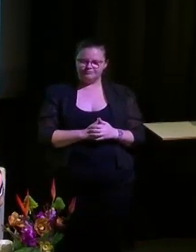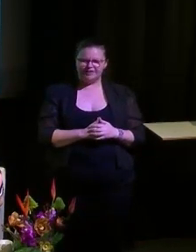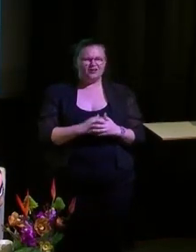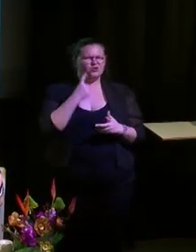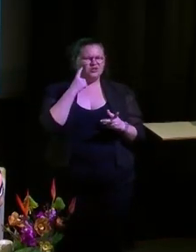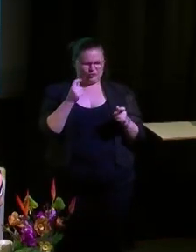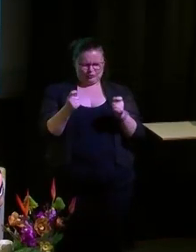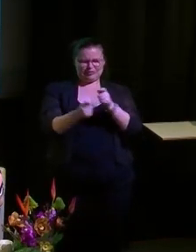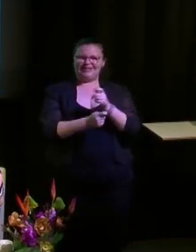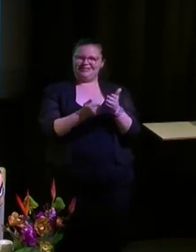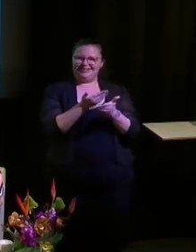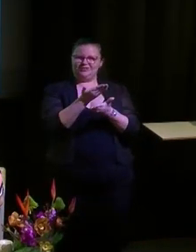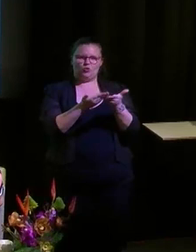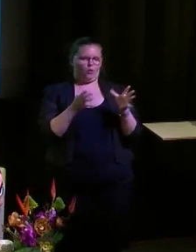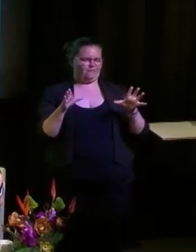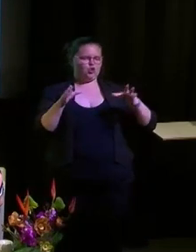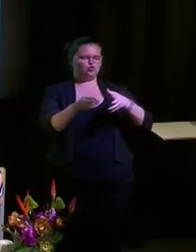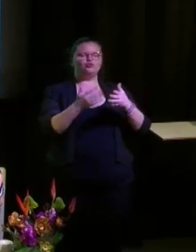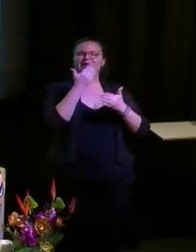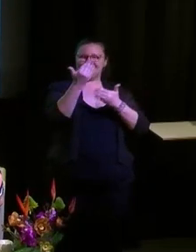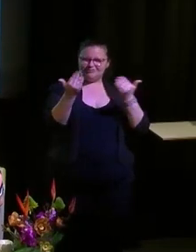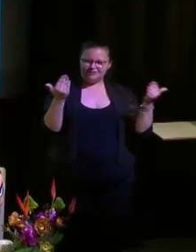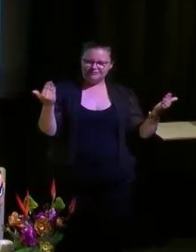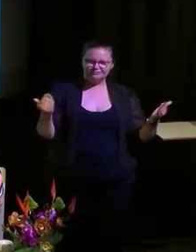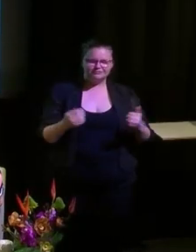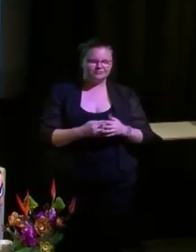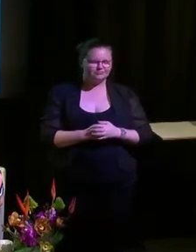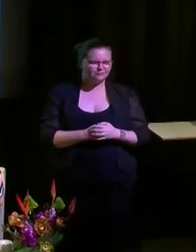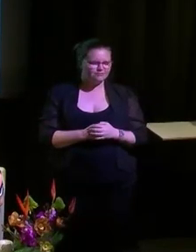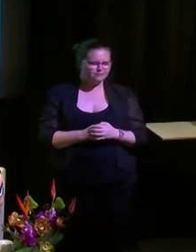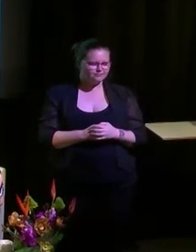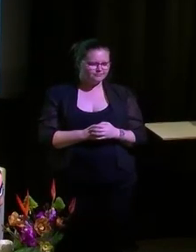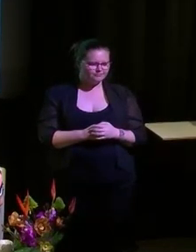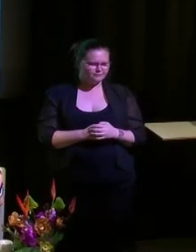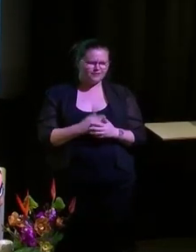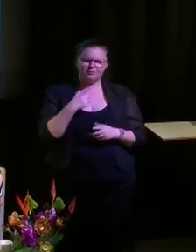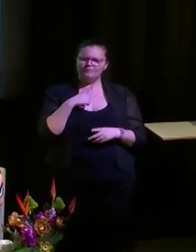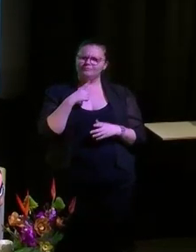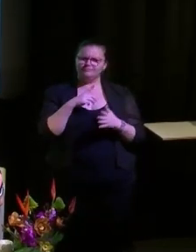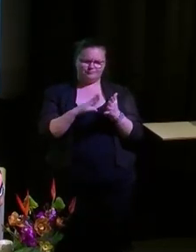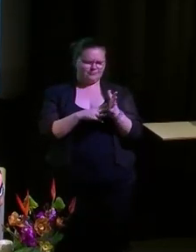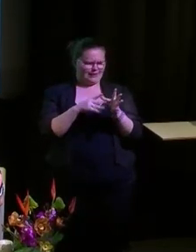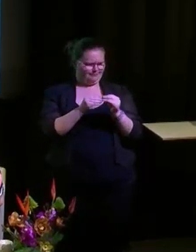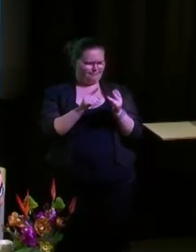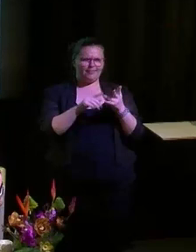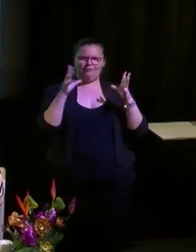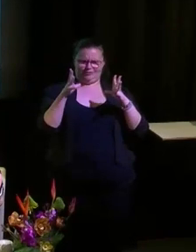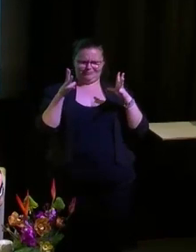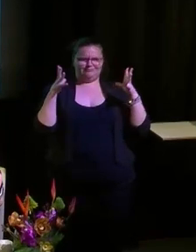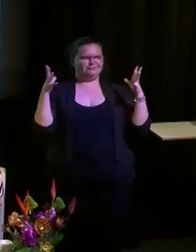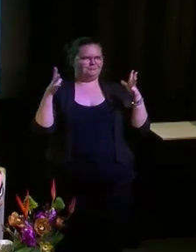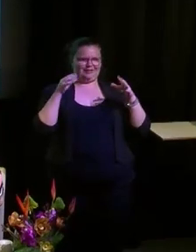changing the narrative of group exhibitions and giving it, you know, because Mabo is big in many